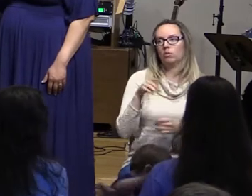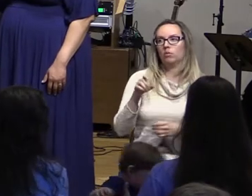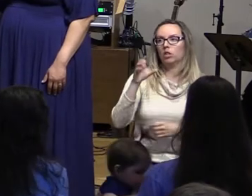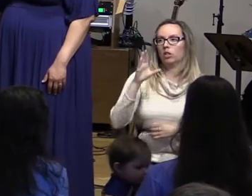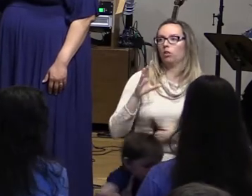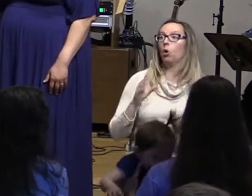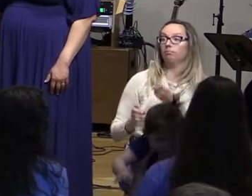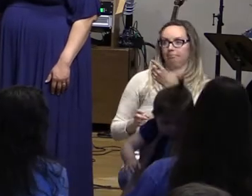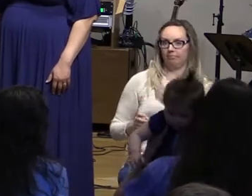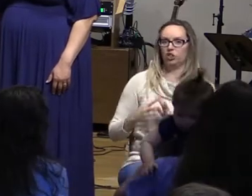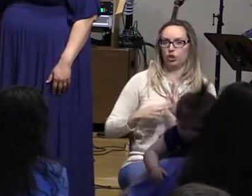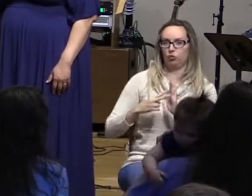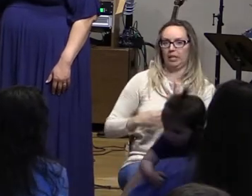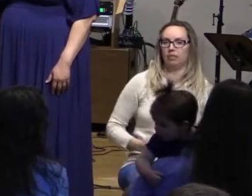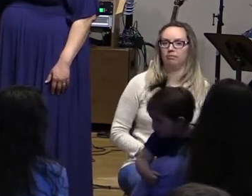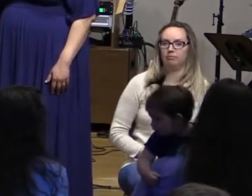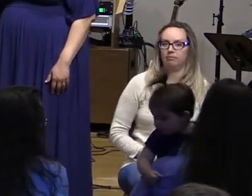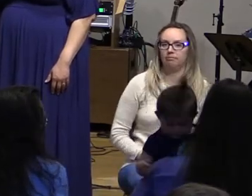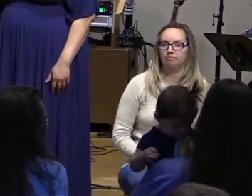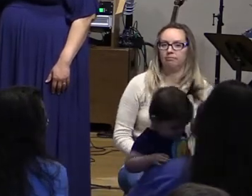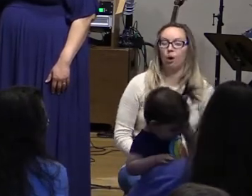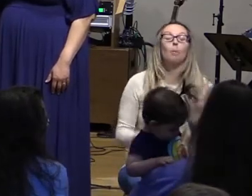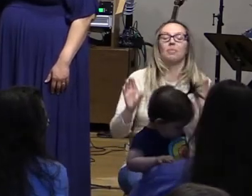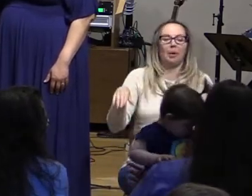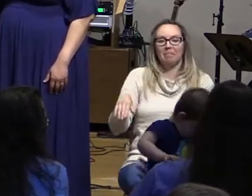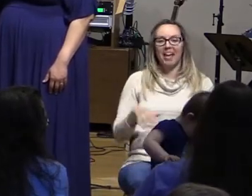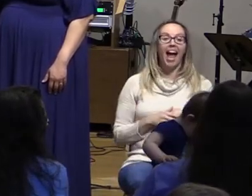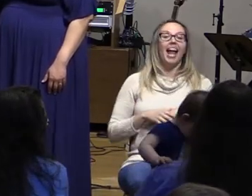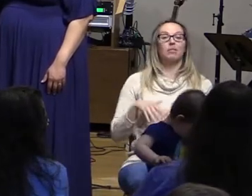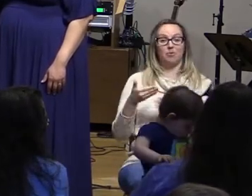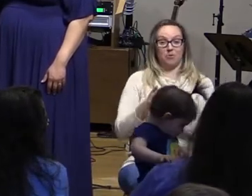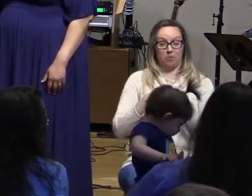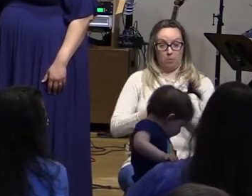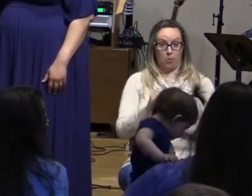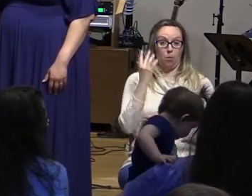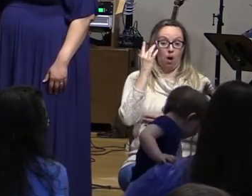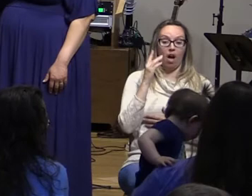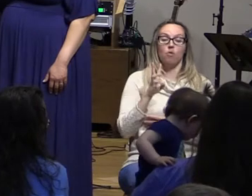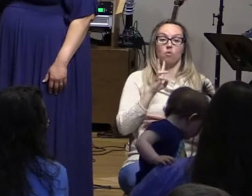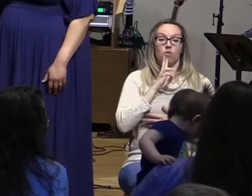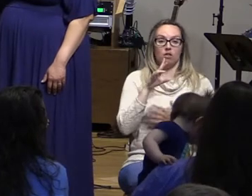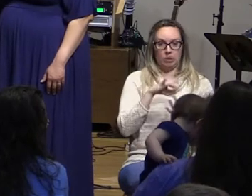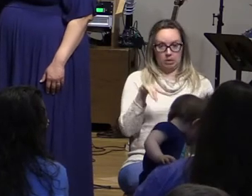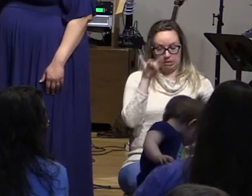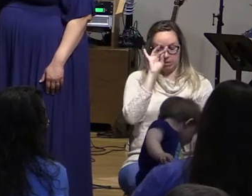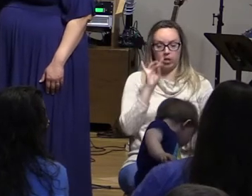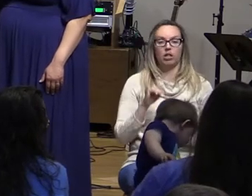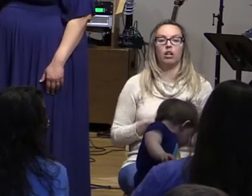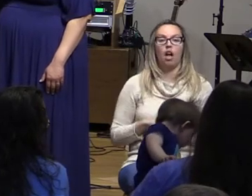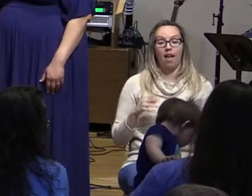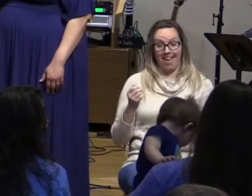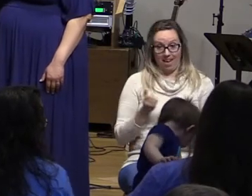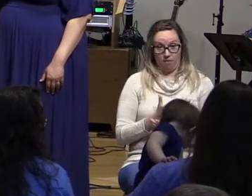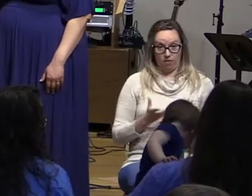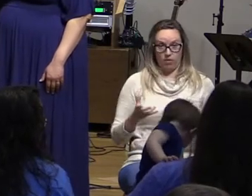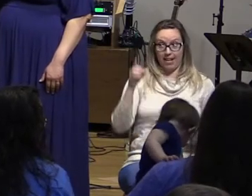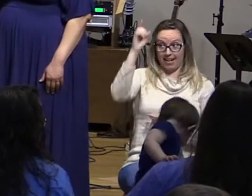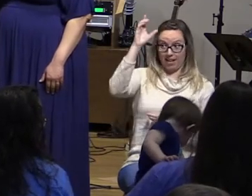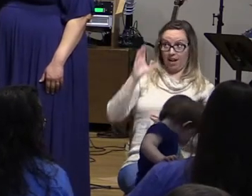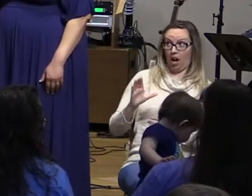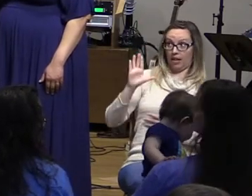mighty acts of salvation and given new birth through water and the Spirit. All of this is God's